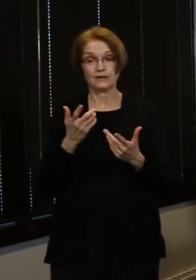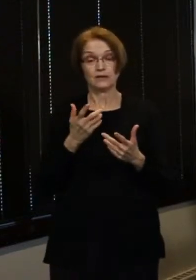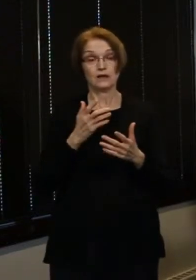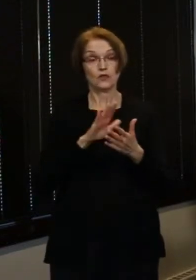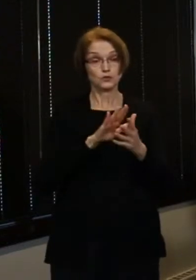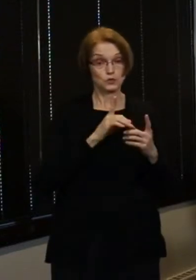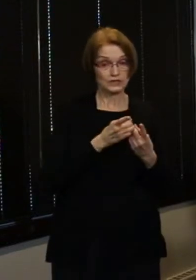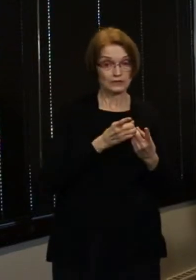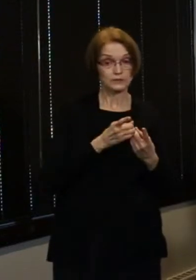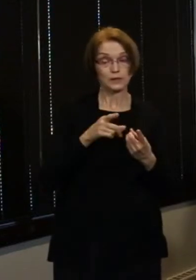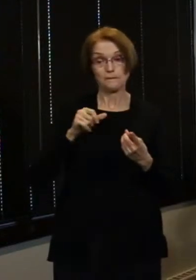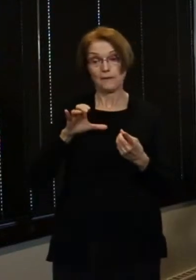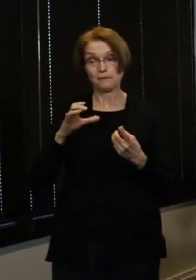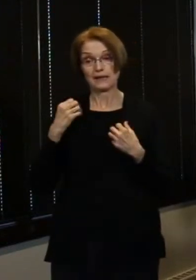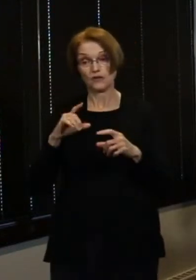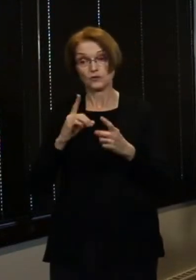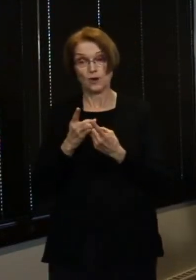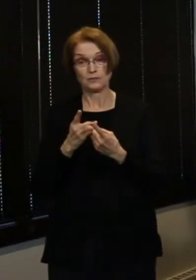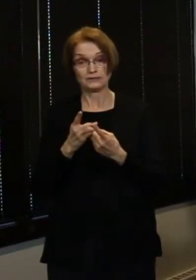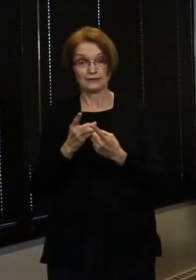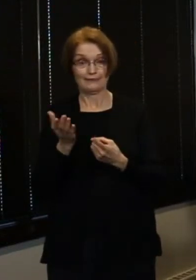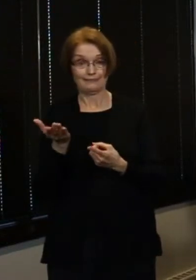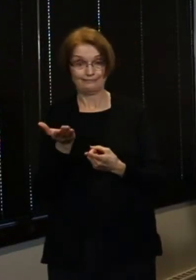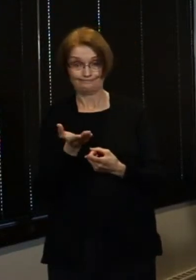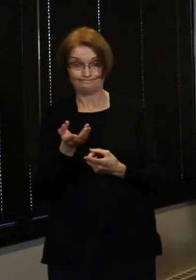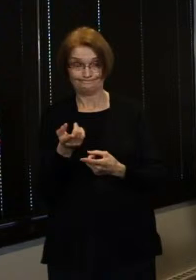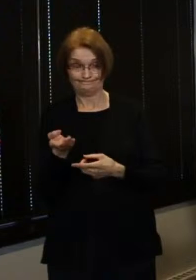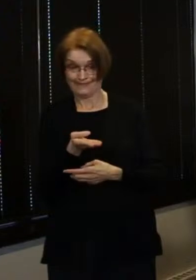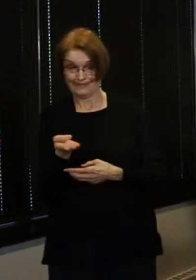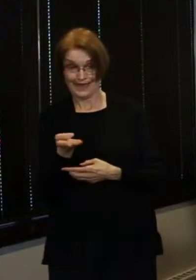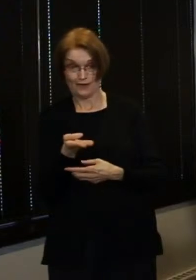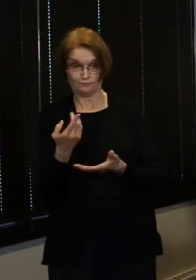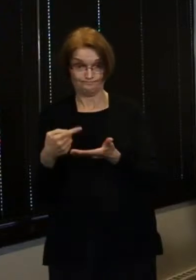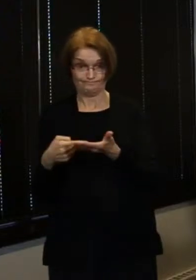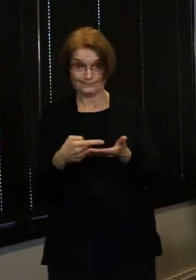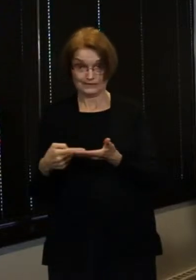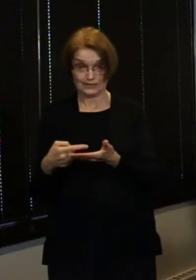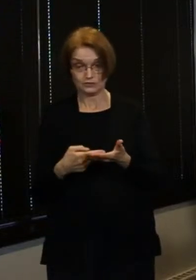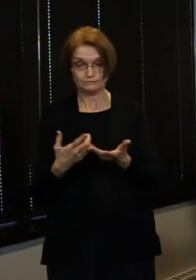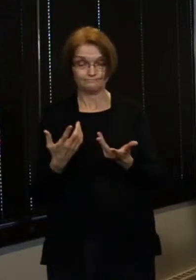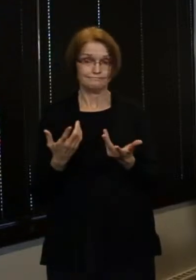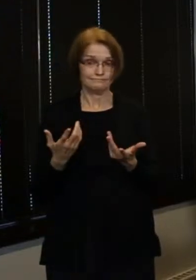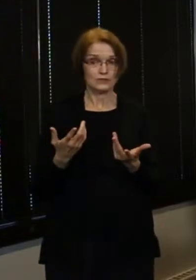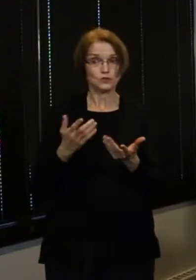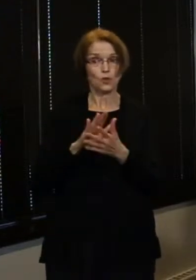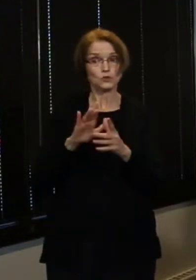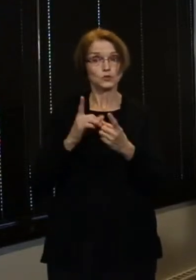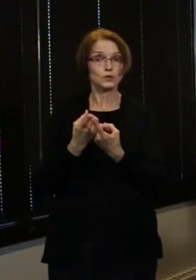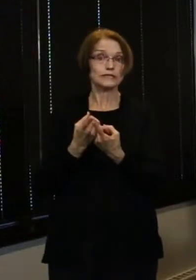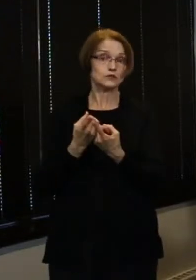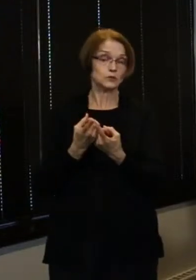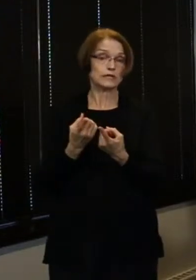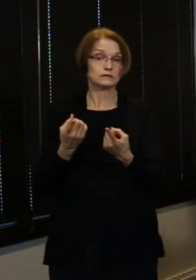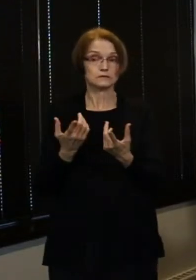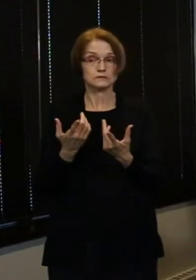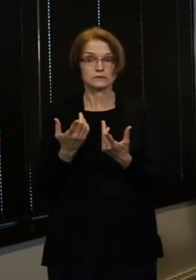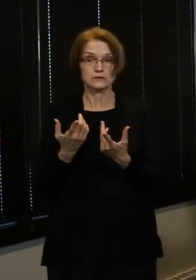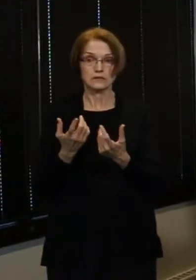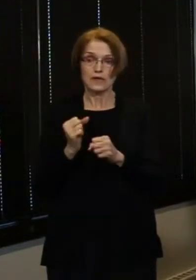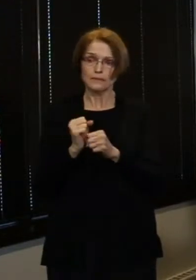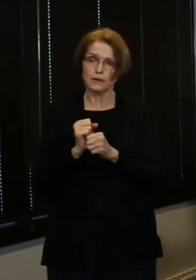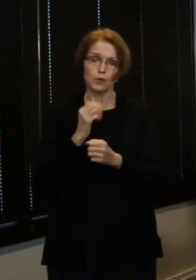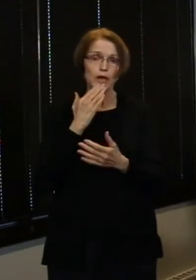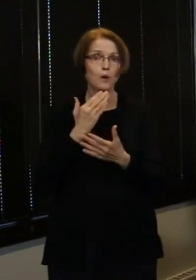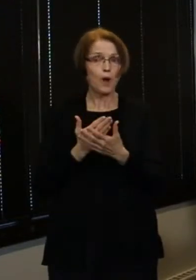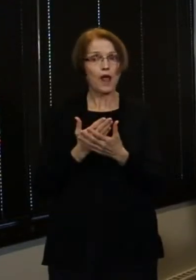district and the public health department. So as you can imagine, the school districts they've been working really